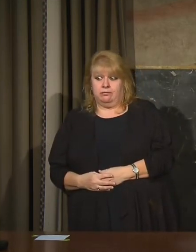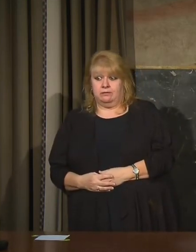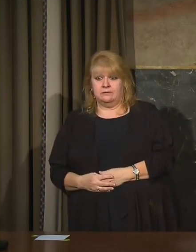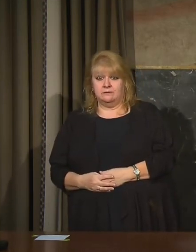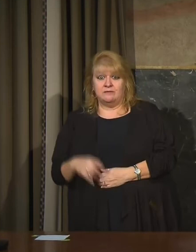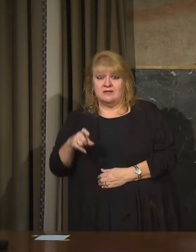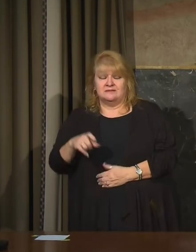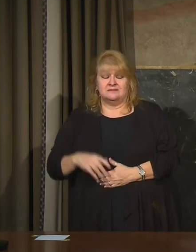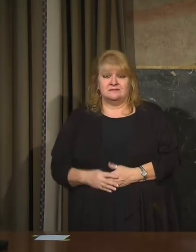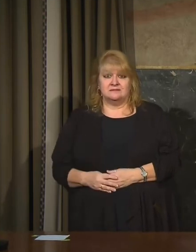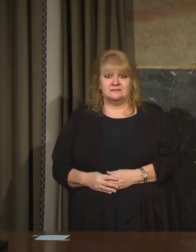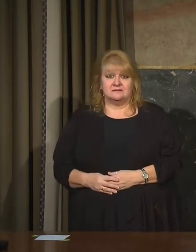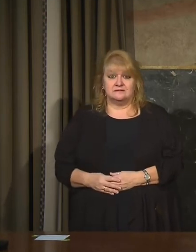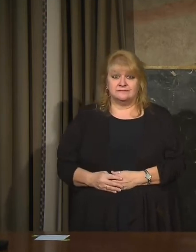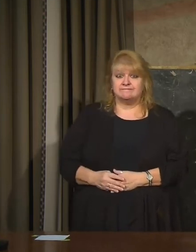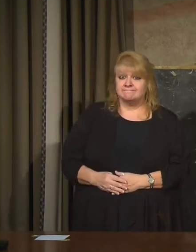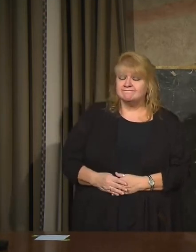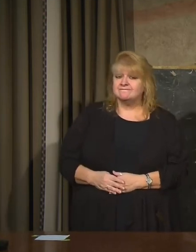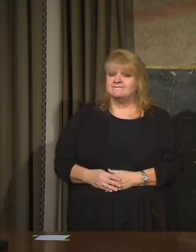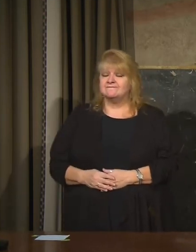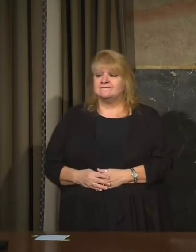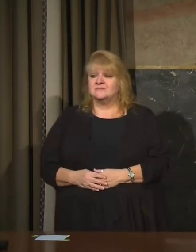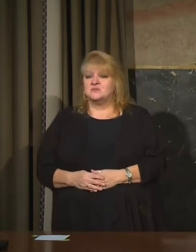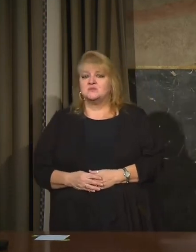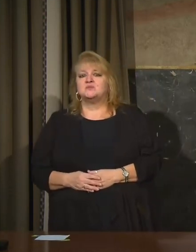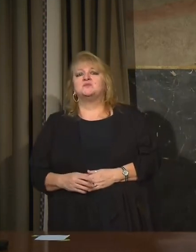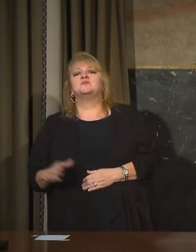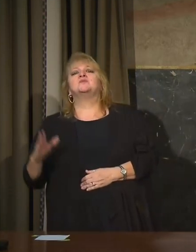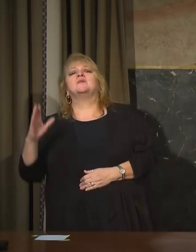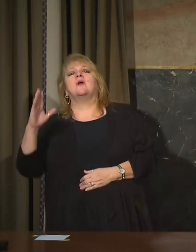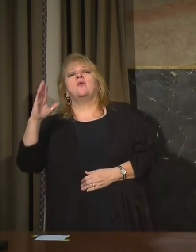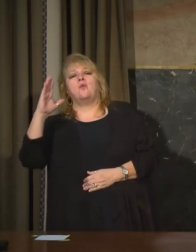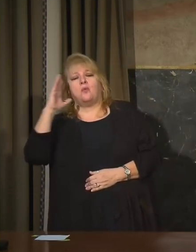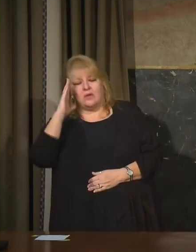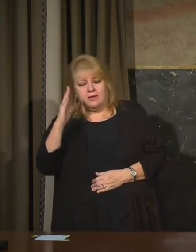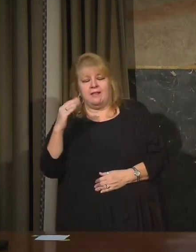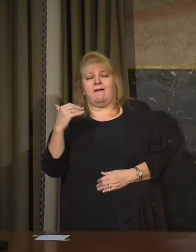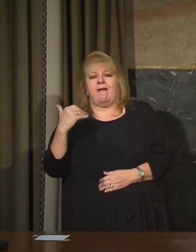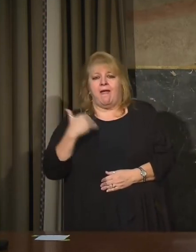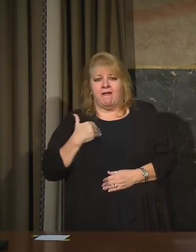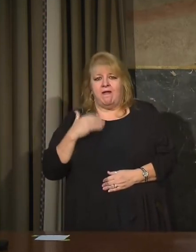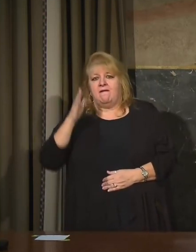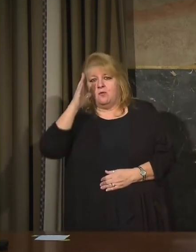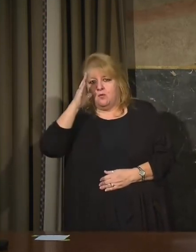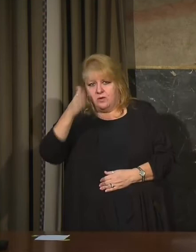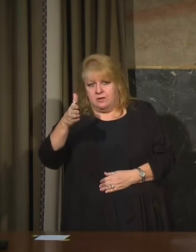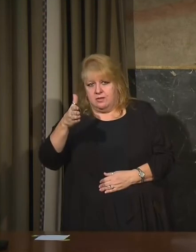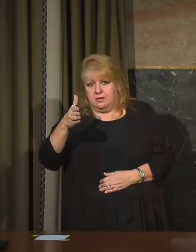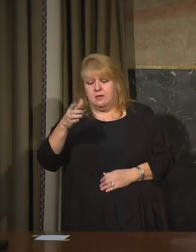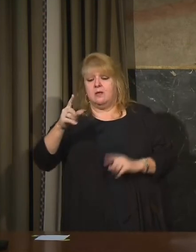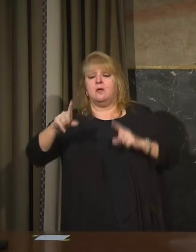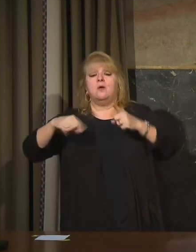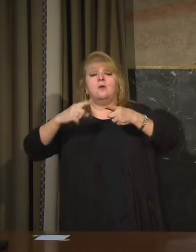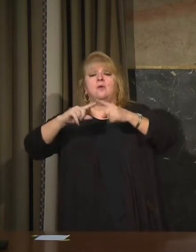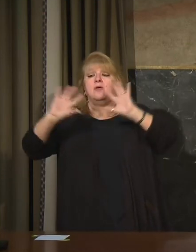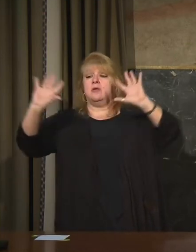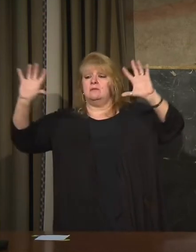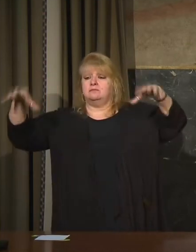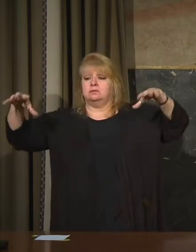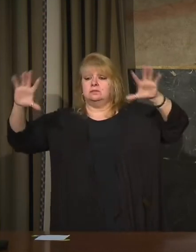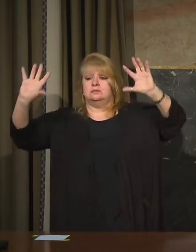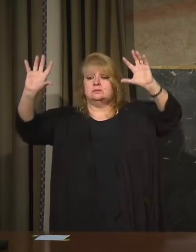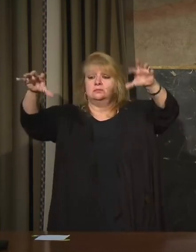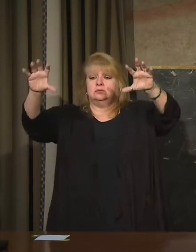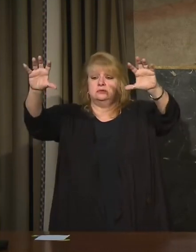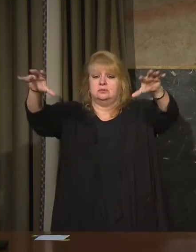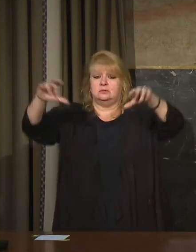And I will tell you that we will get to mass vaccination events as soon as we have the vaccine on